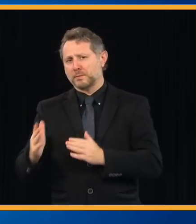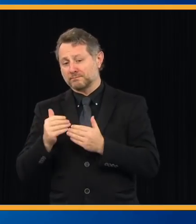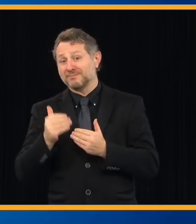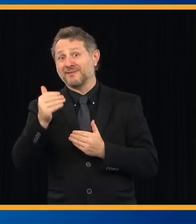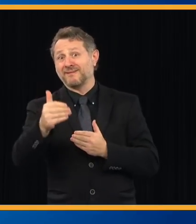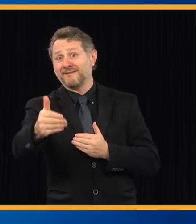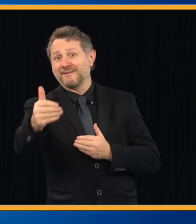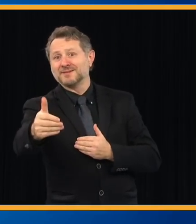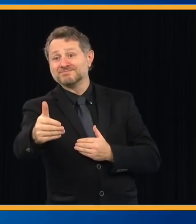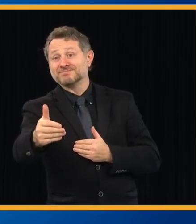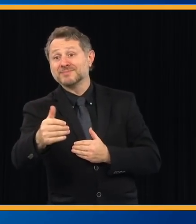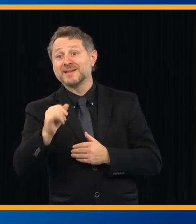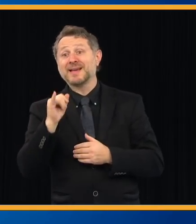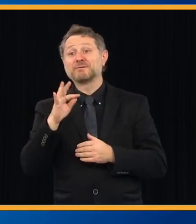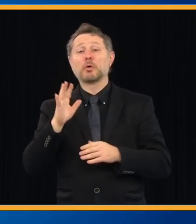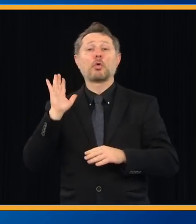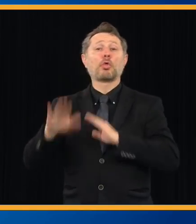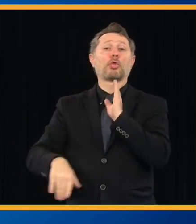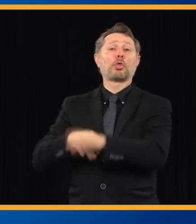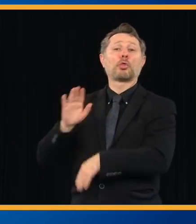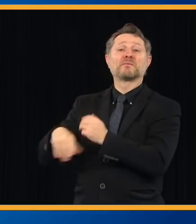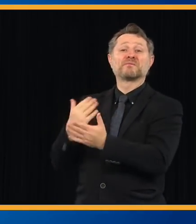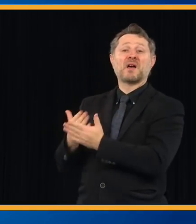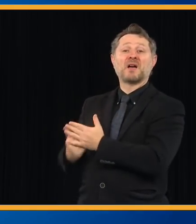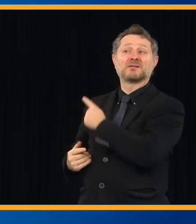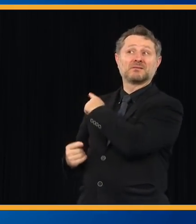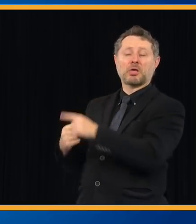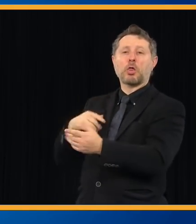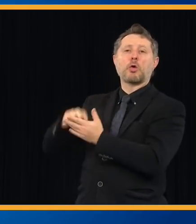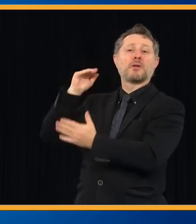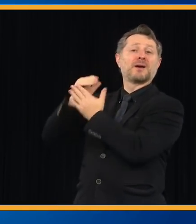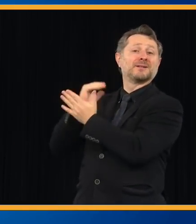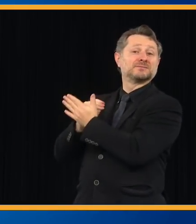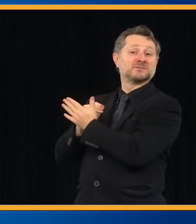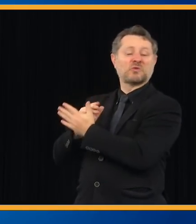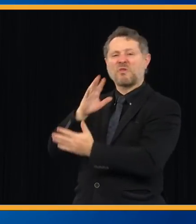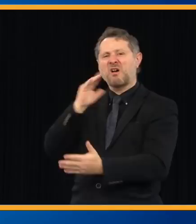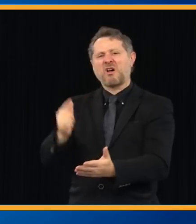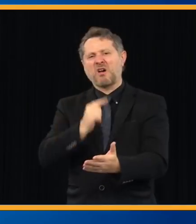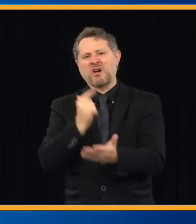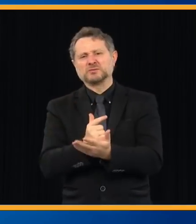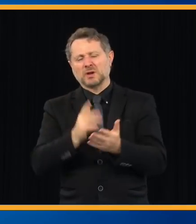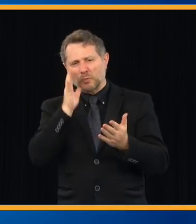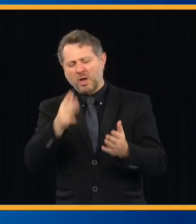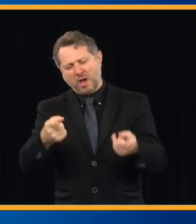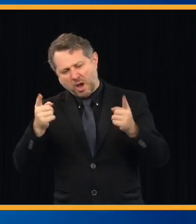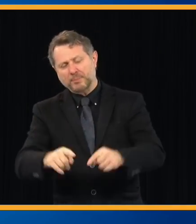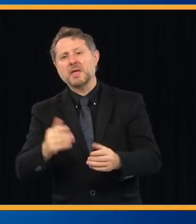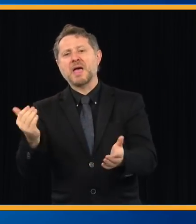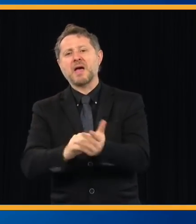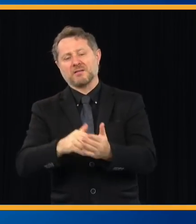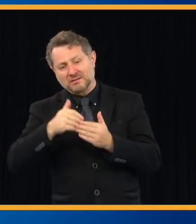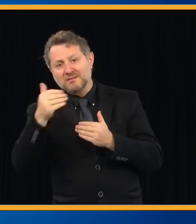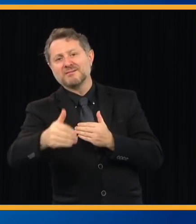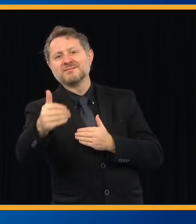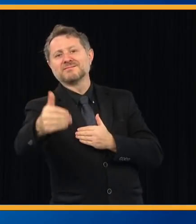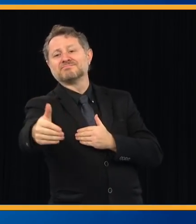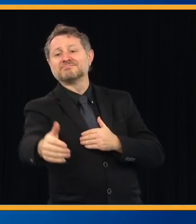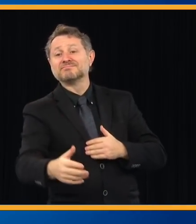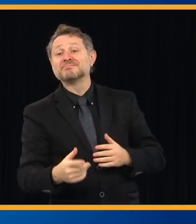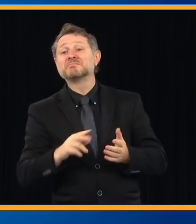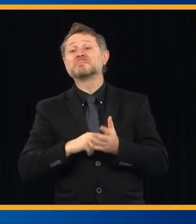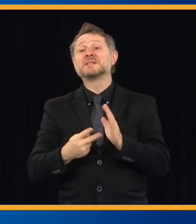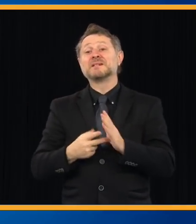lessons of what happened last time, then you will repeat them, right? and there's a good chance that this virus